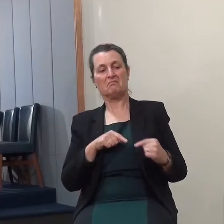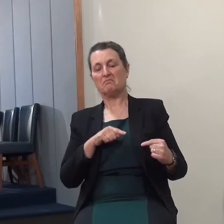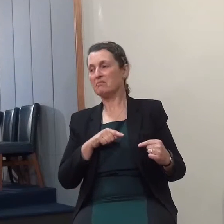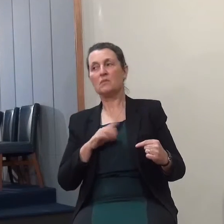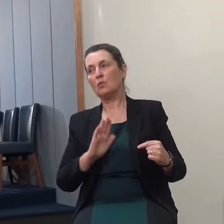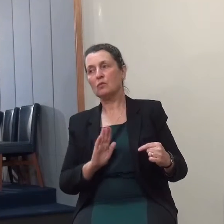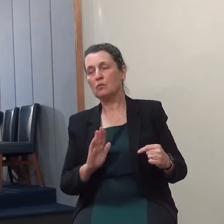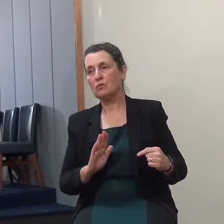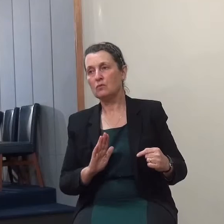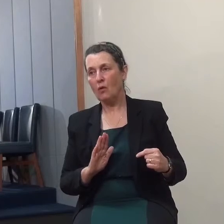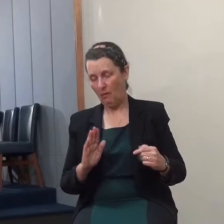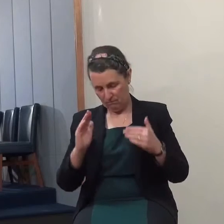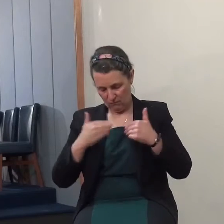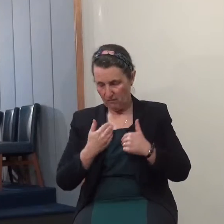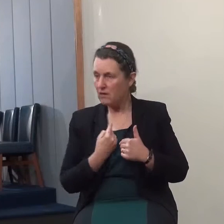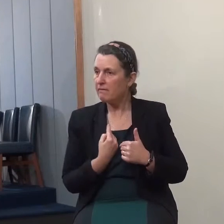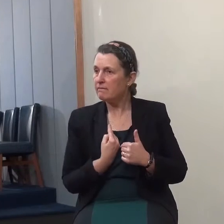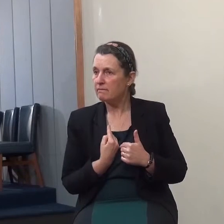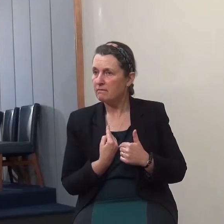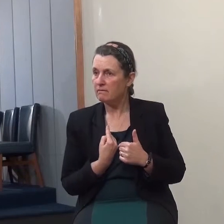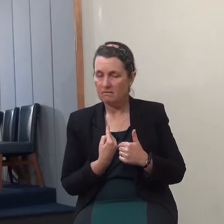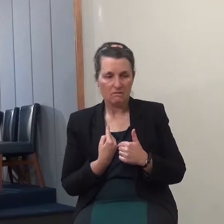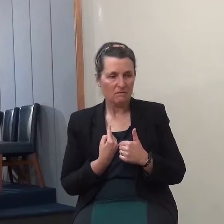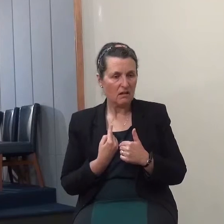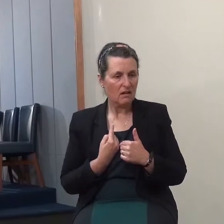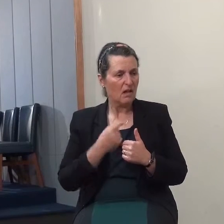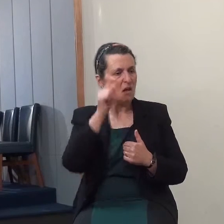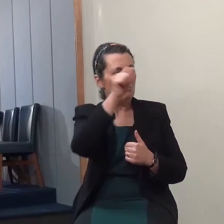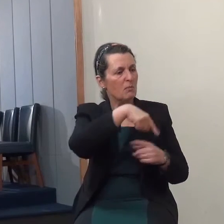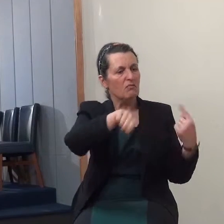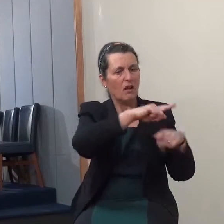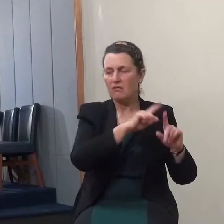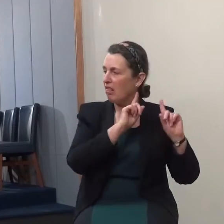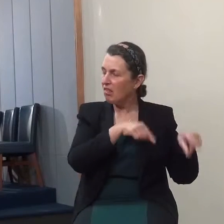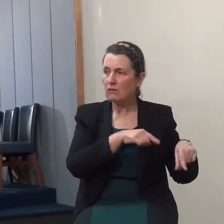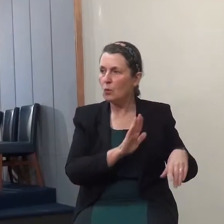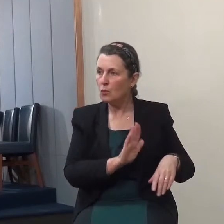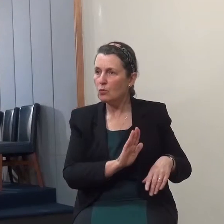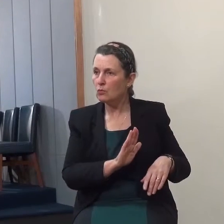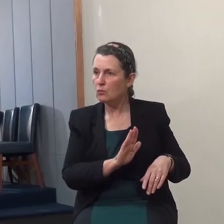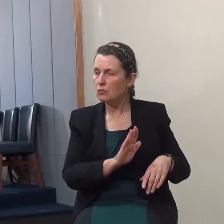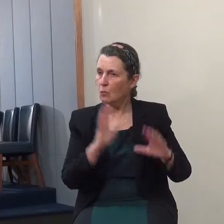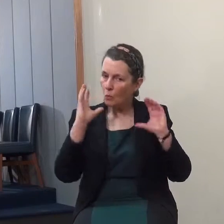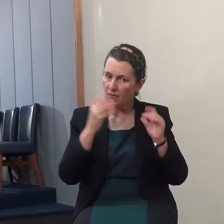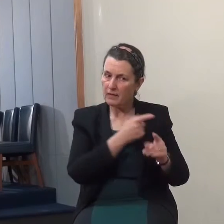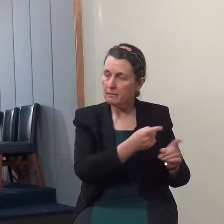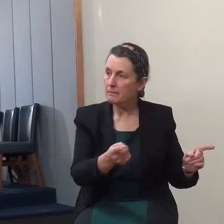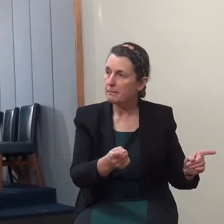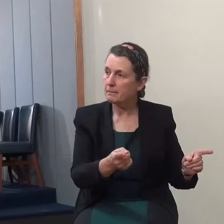to be self-absorbed or indifferent to the spiritual and other needs of the people. They're